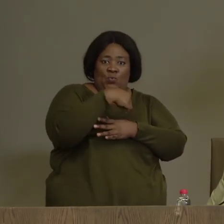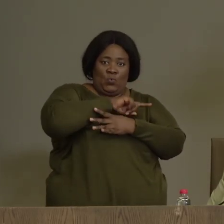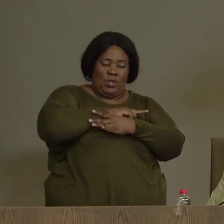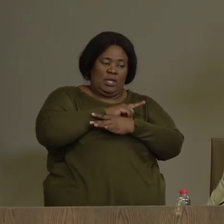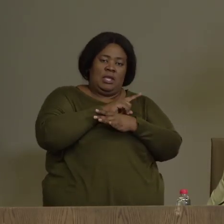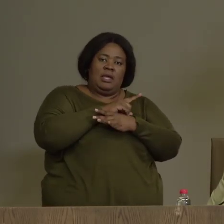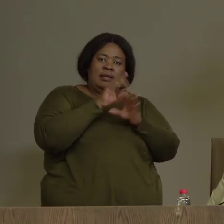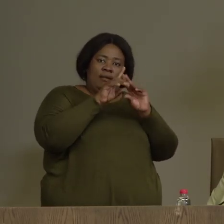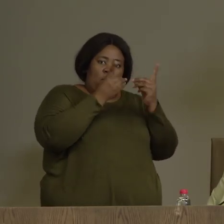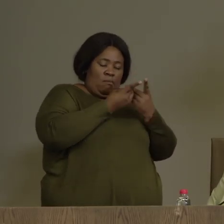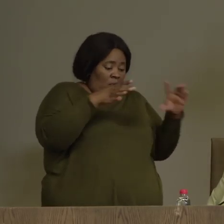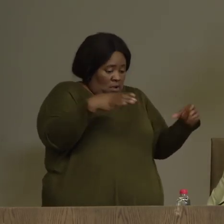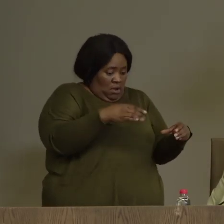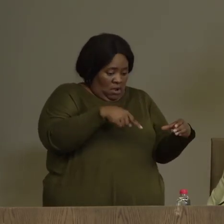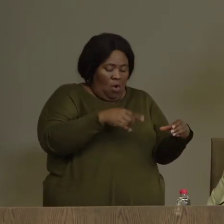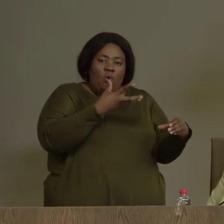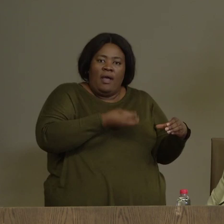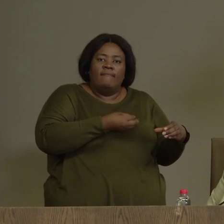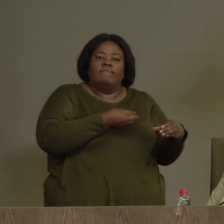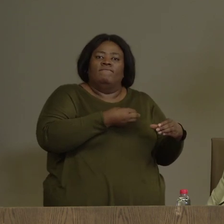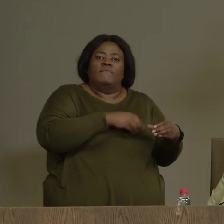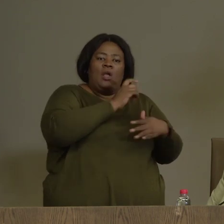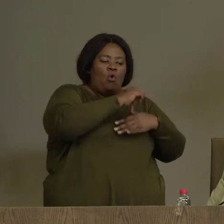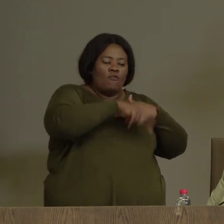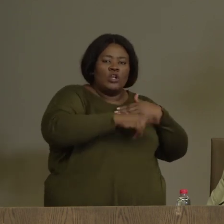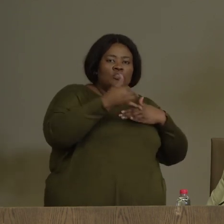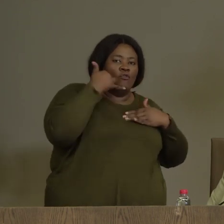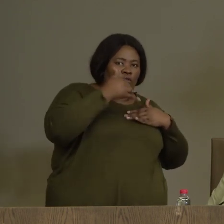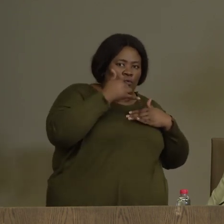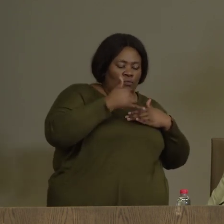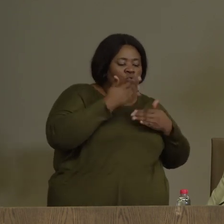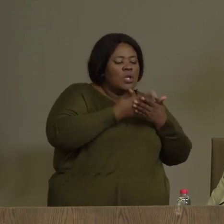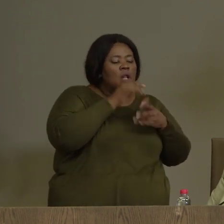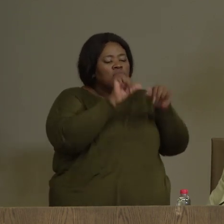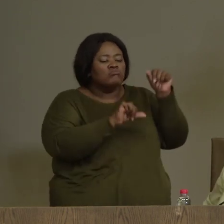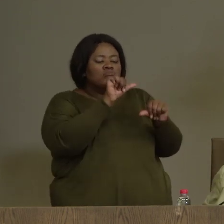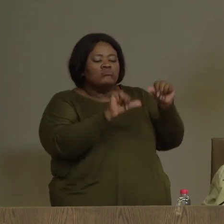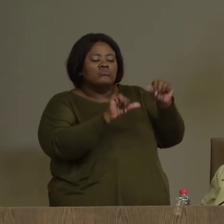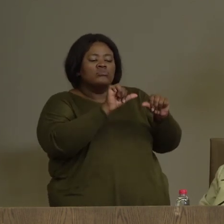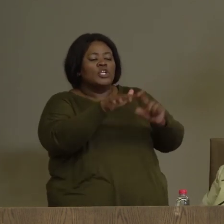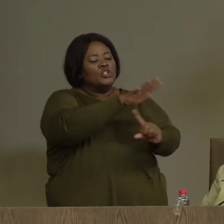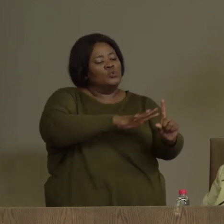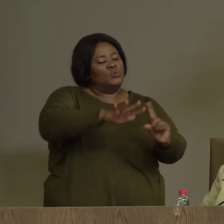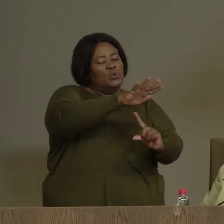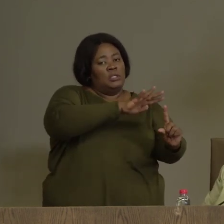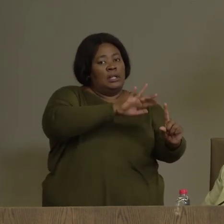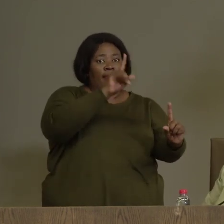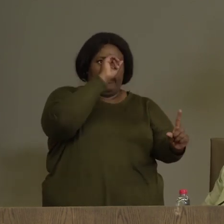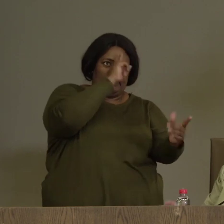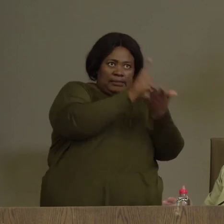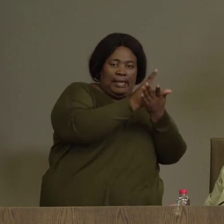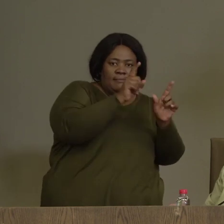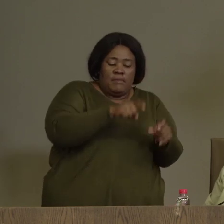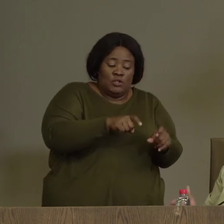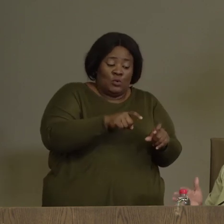a teleconference to assess the situation and then make decisions about what is our